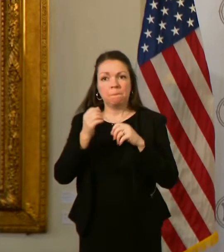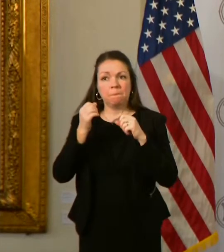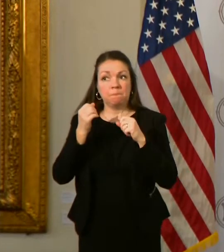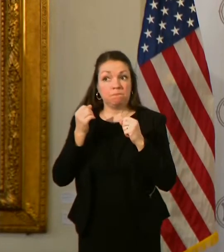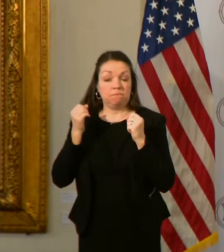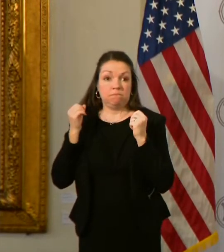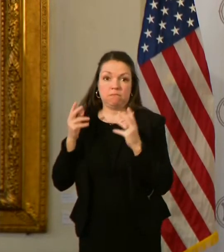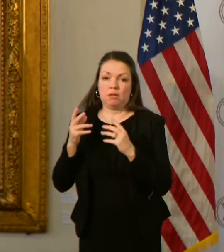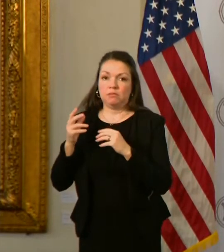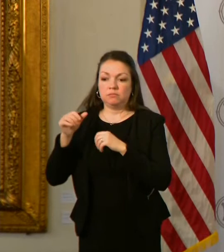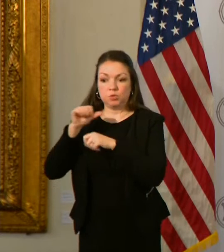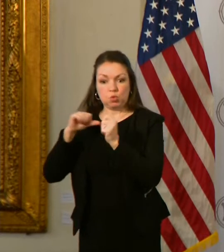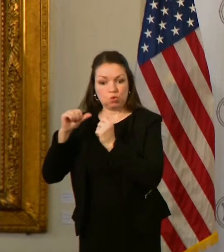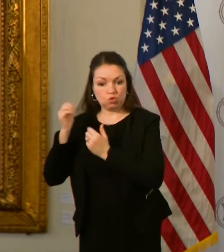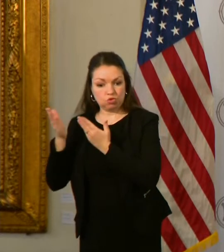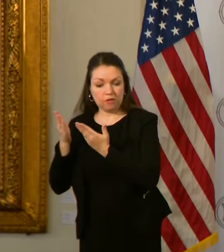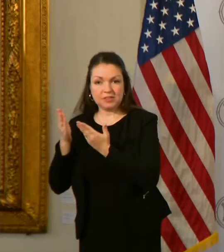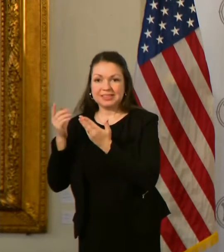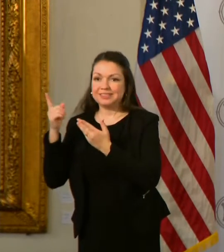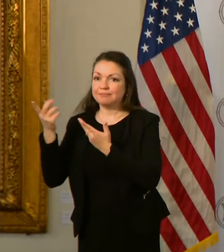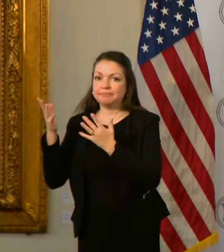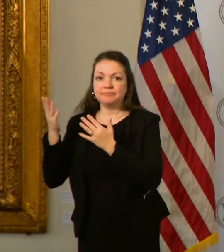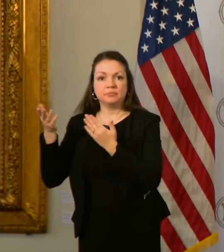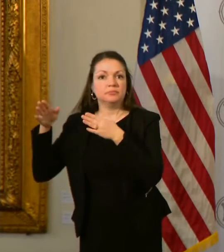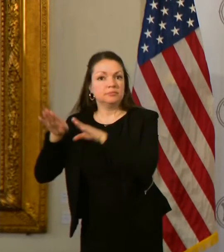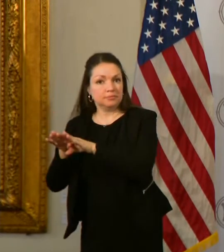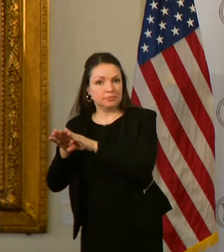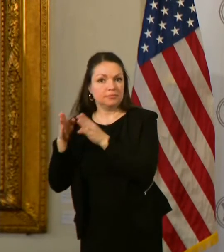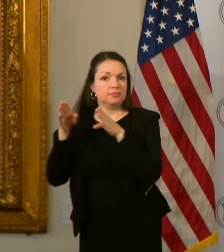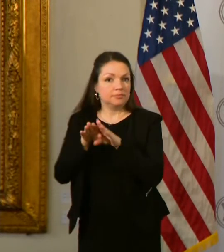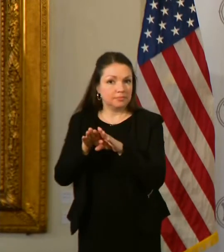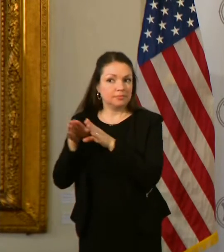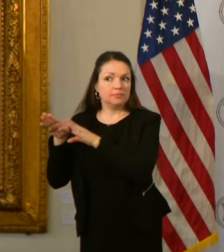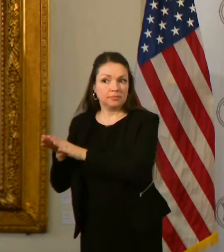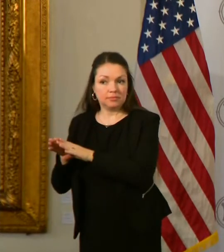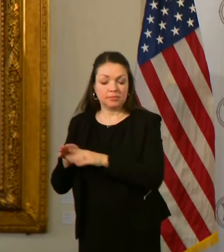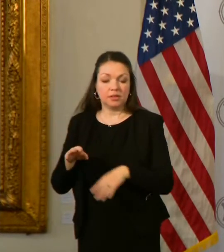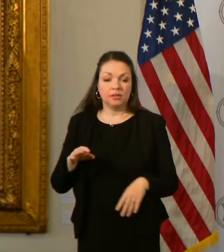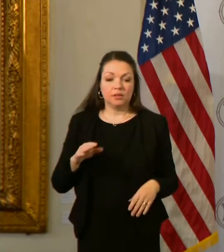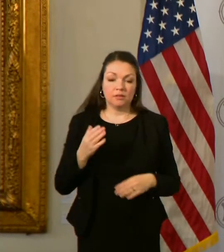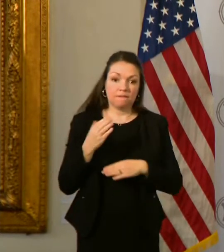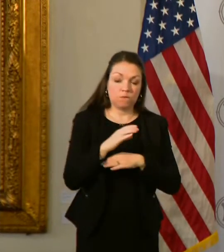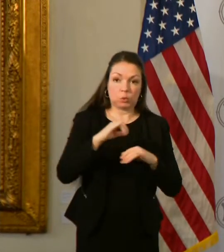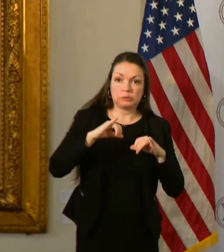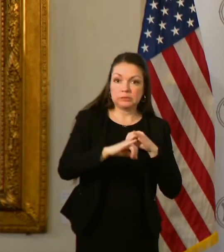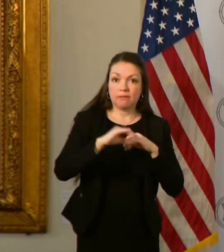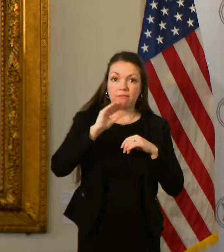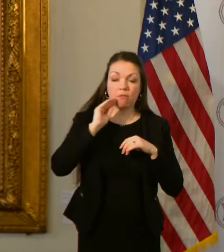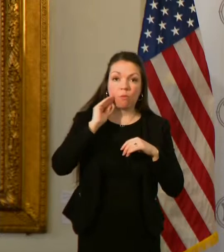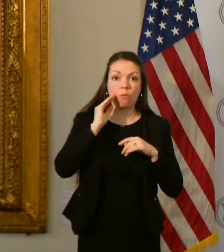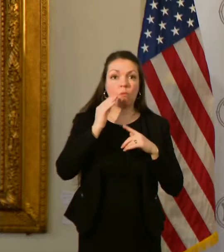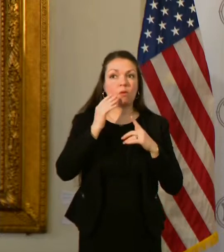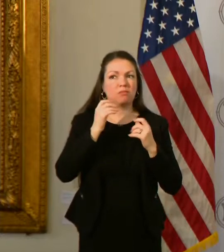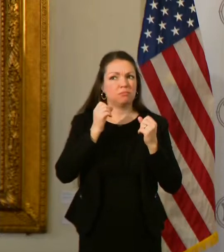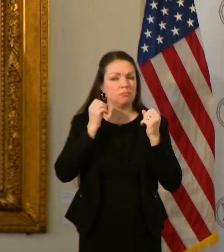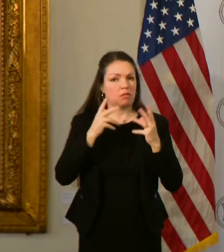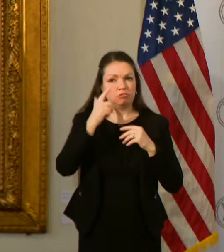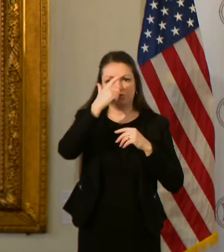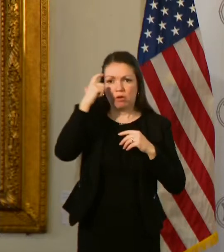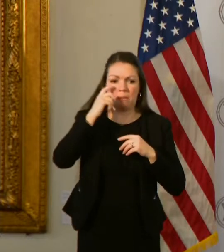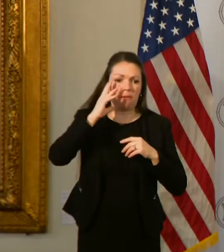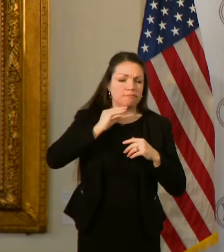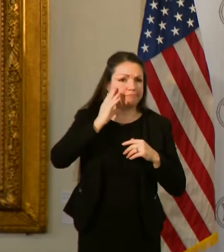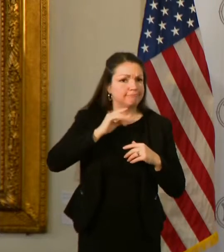services, the collective trauma of being forced inside of our homes particularly when news was